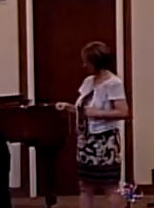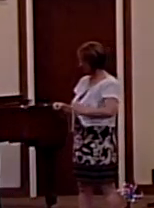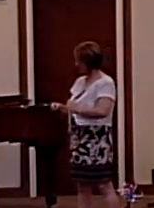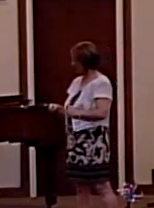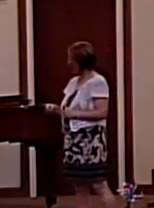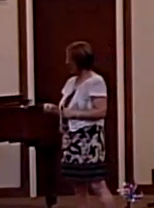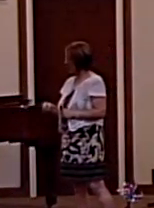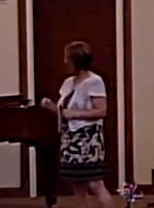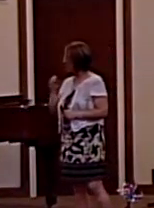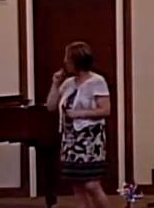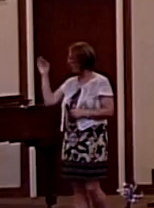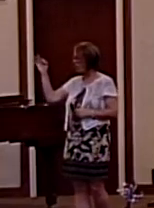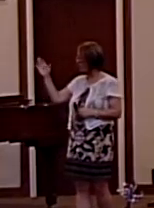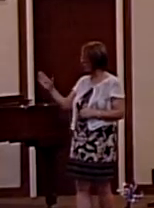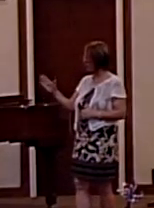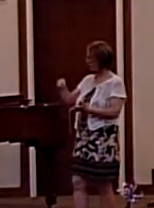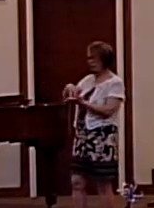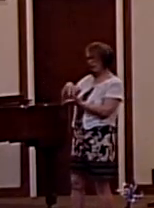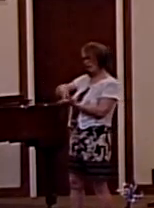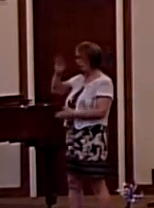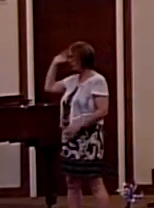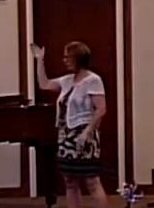And the old preacher was up there preaching,